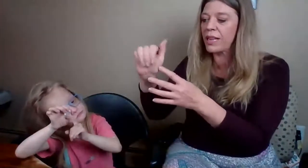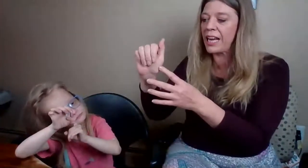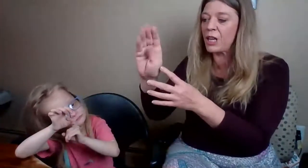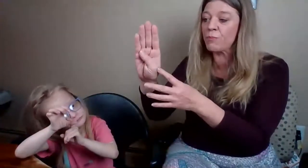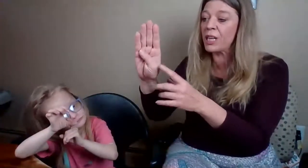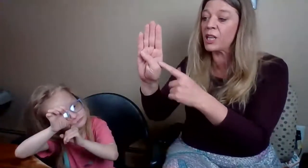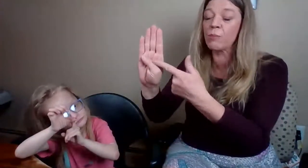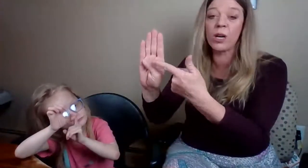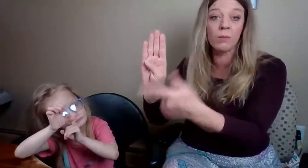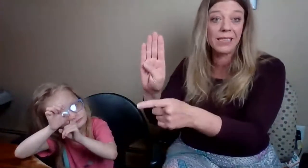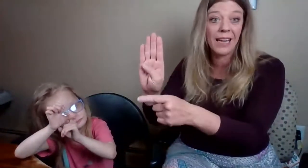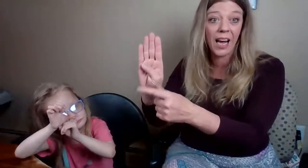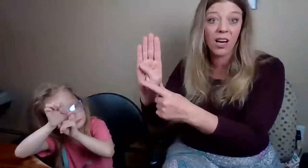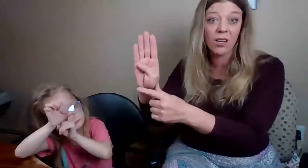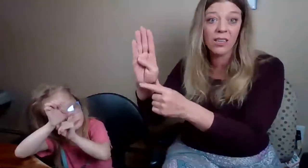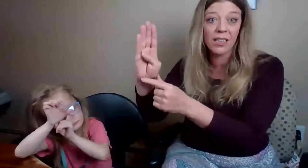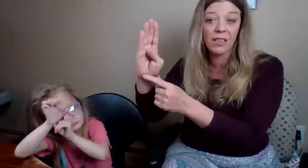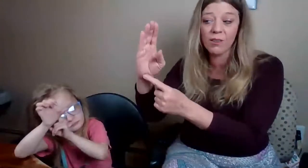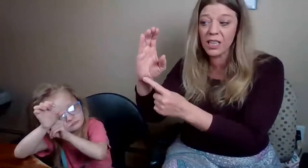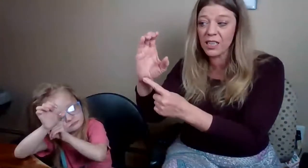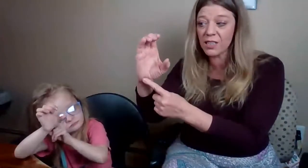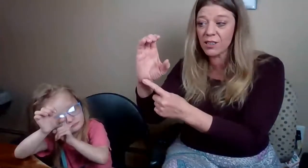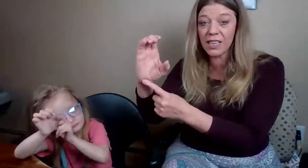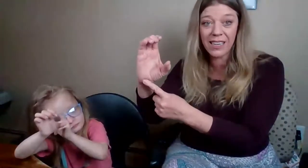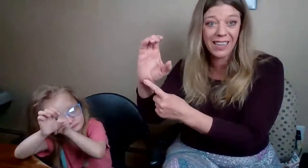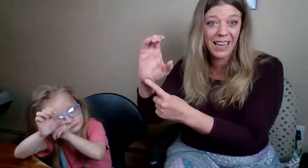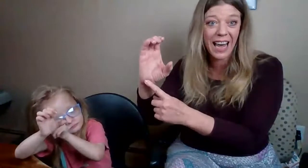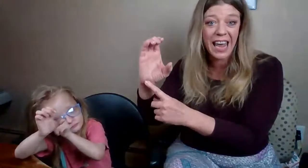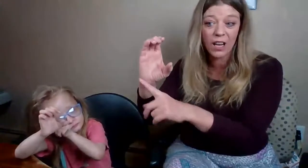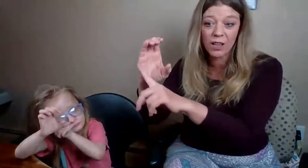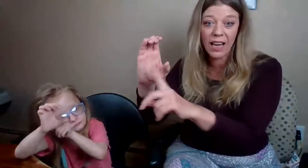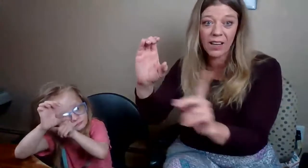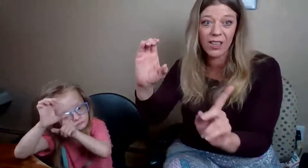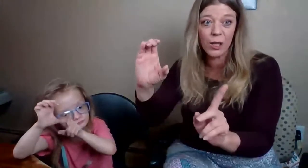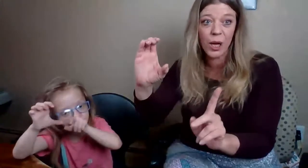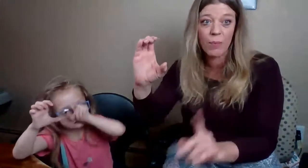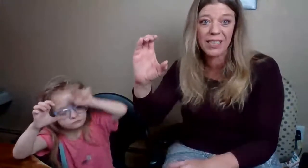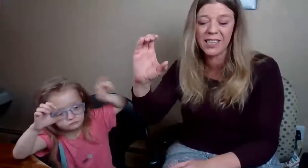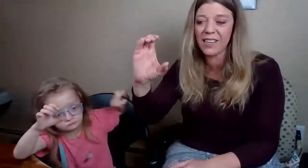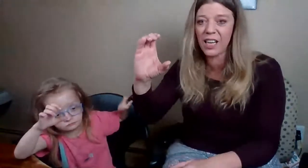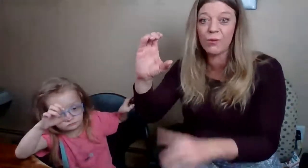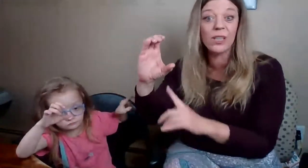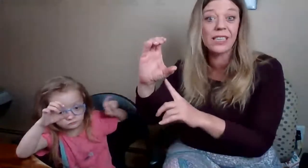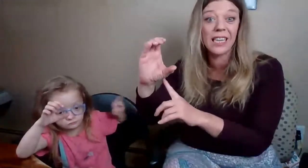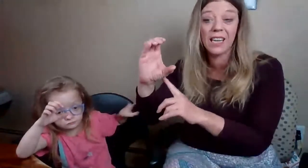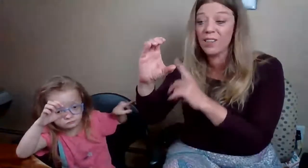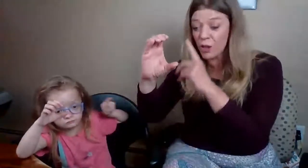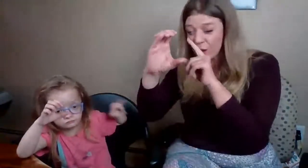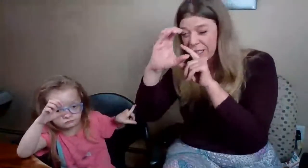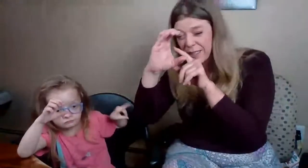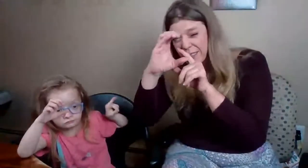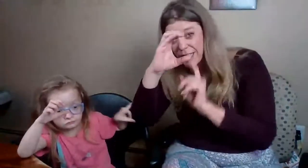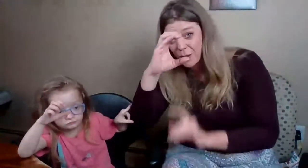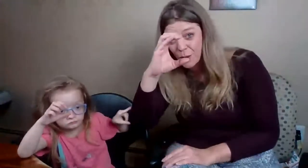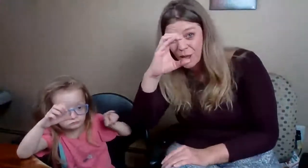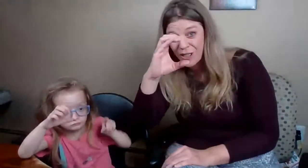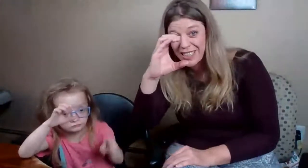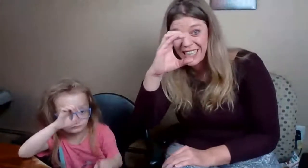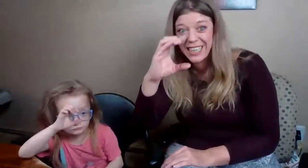A and B. The palm is out, and now we're going to turn it at that angle out into the opposite side for C. So you can see through your C